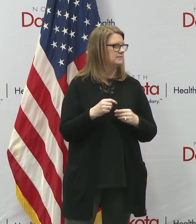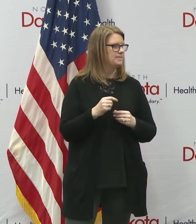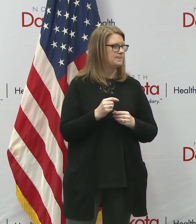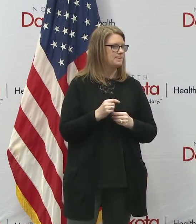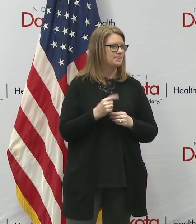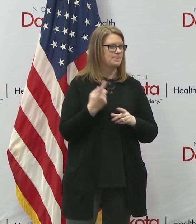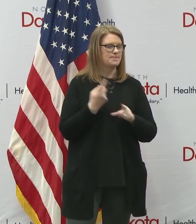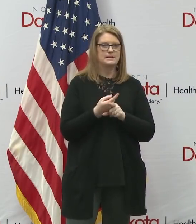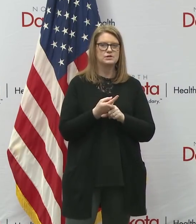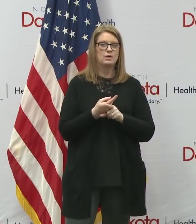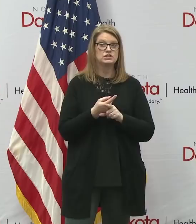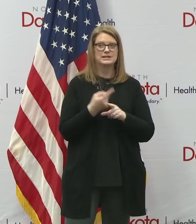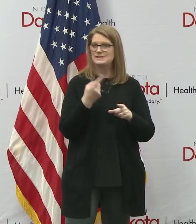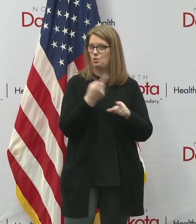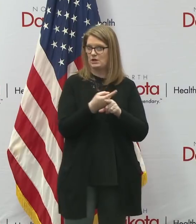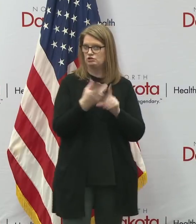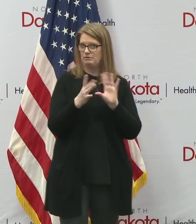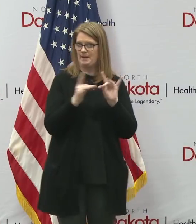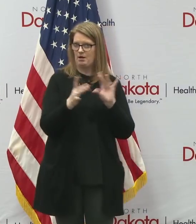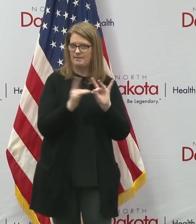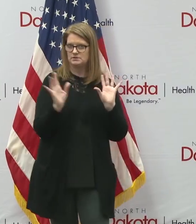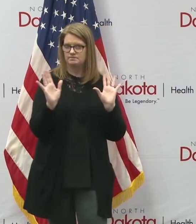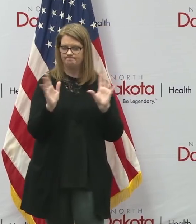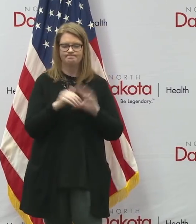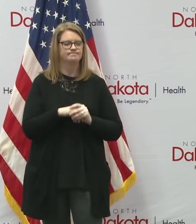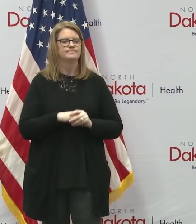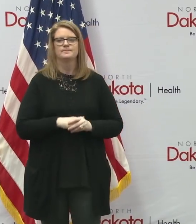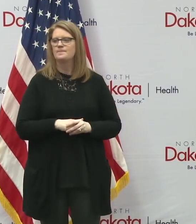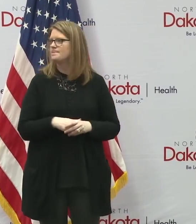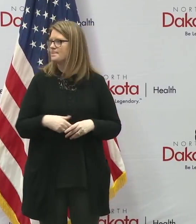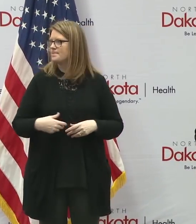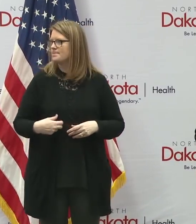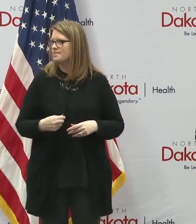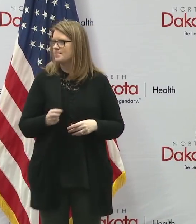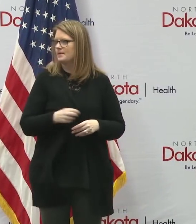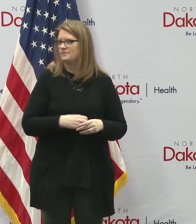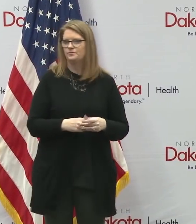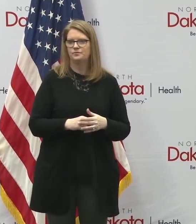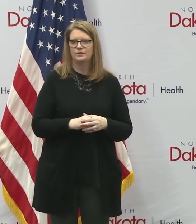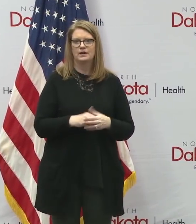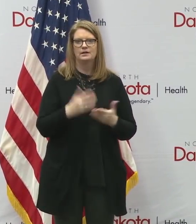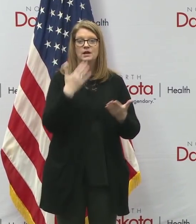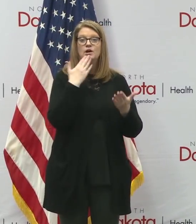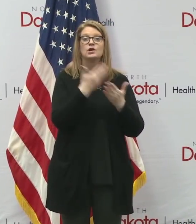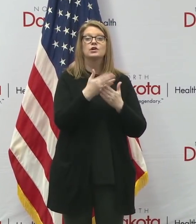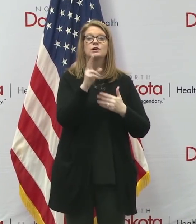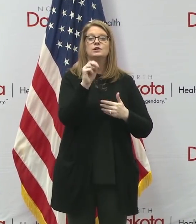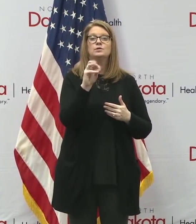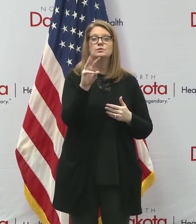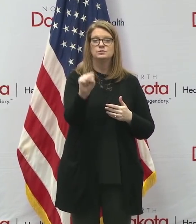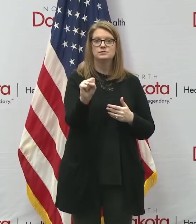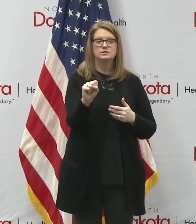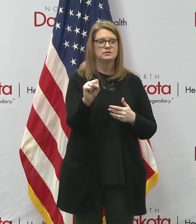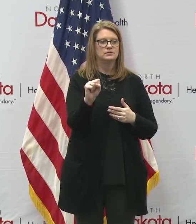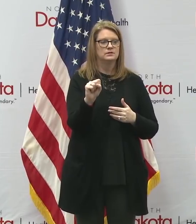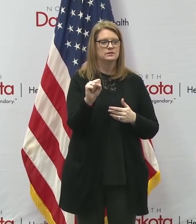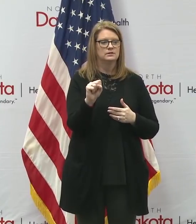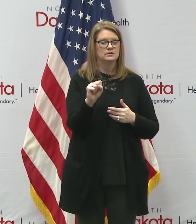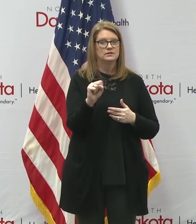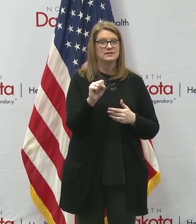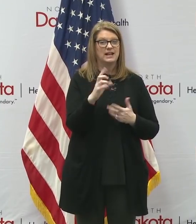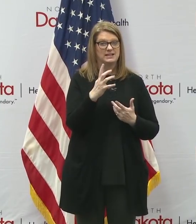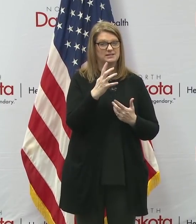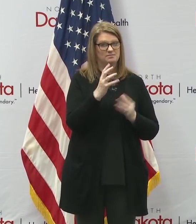It's a correction. Okay, it's a correction. Okay, wow. Okay, but good news. It's tougher than what I said.